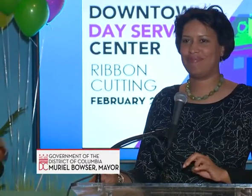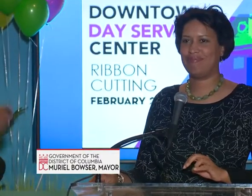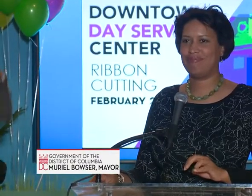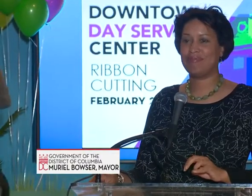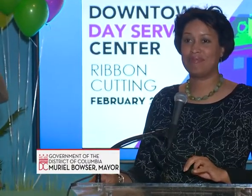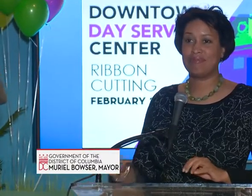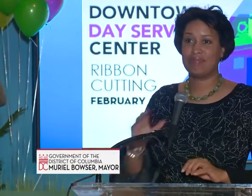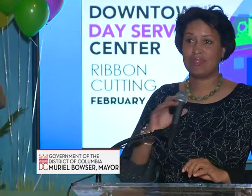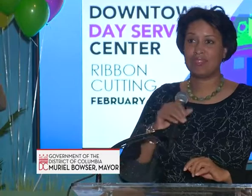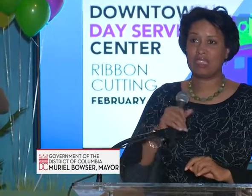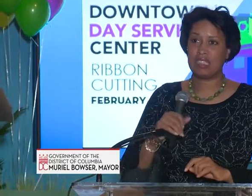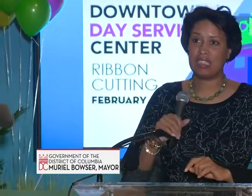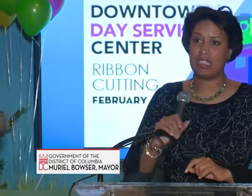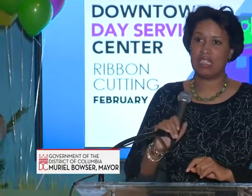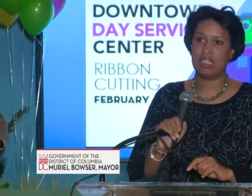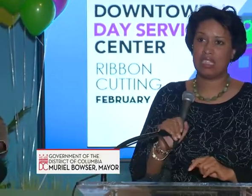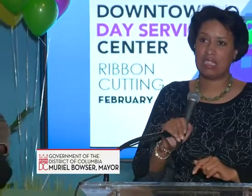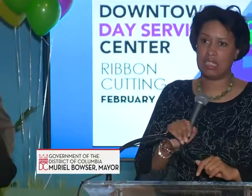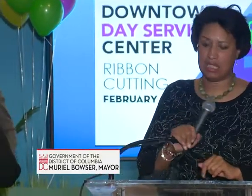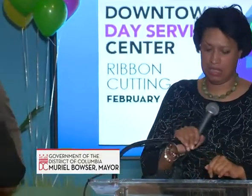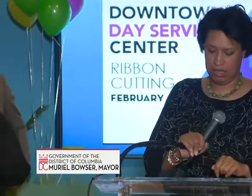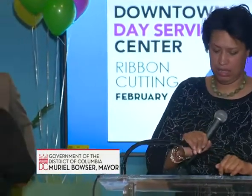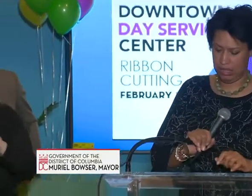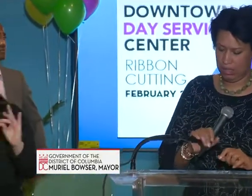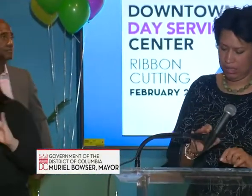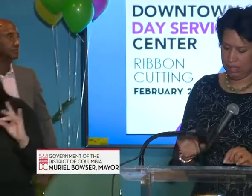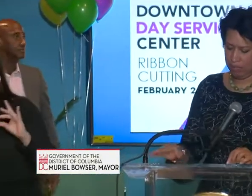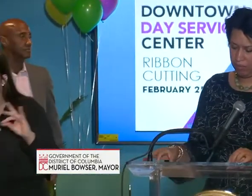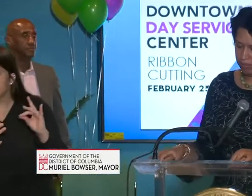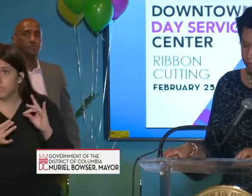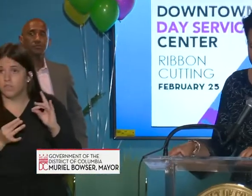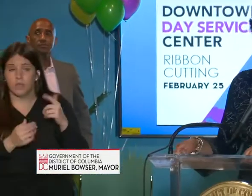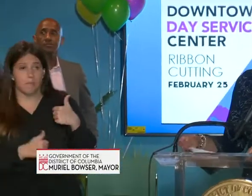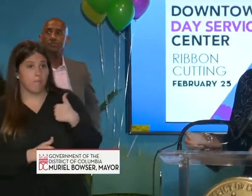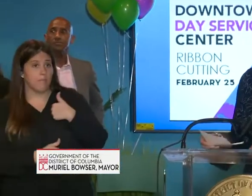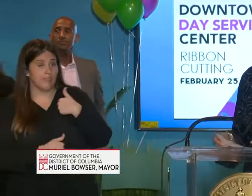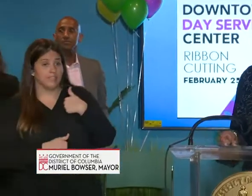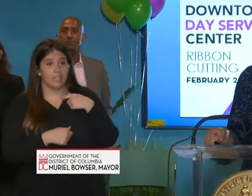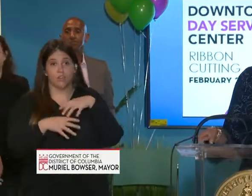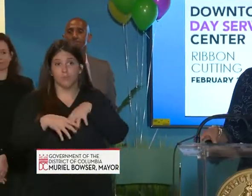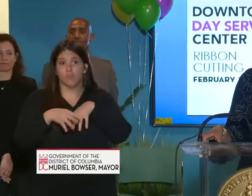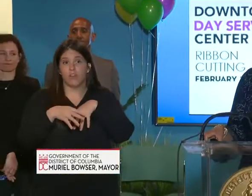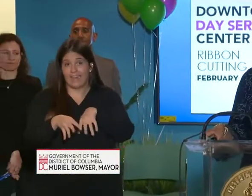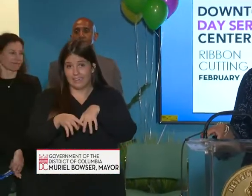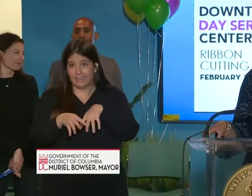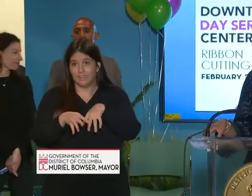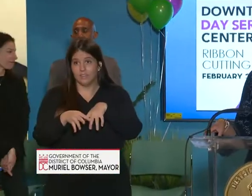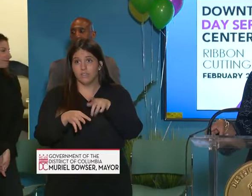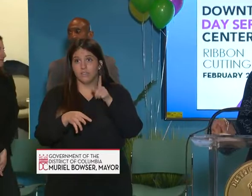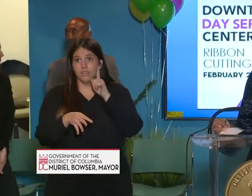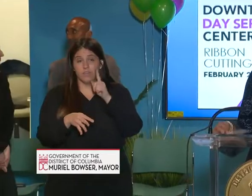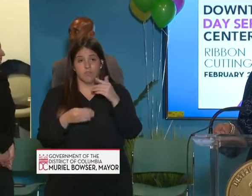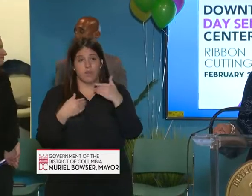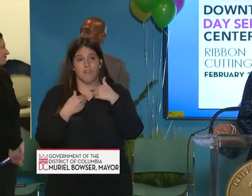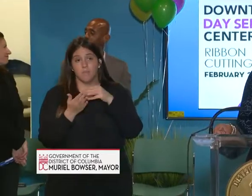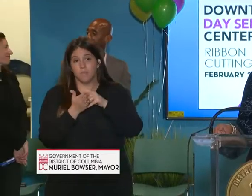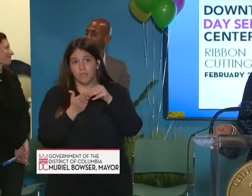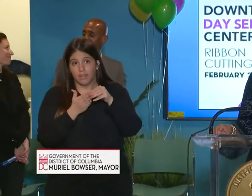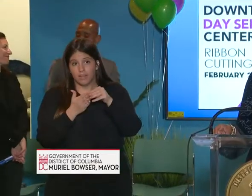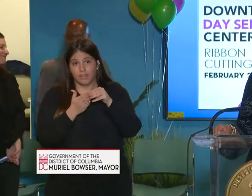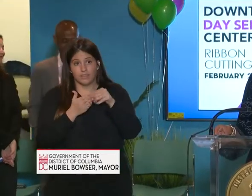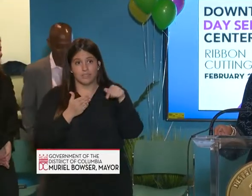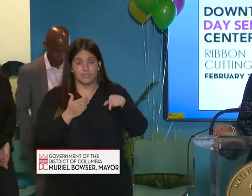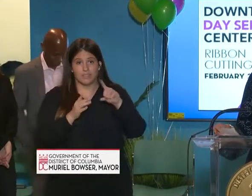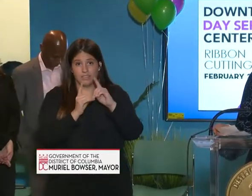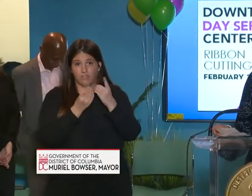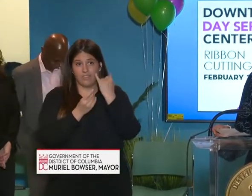Mayor, as you previously expressed when it came up, this military parade, this would incur millions of dollars worth of cost to the